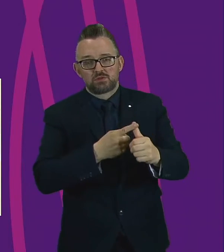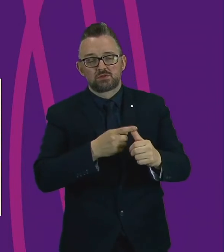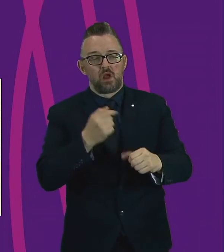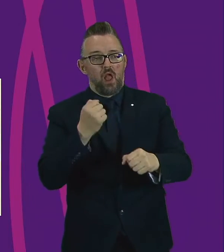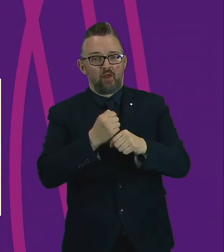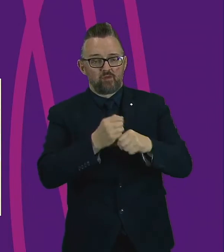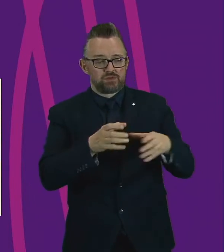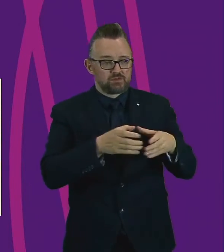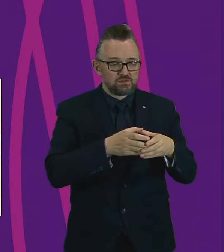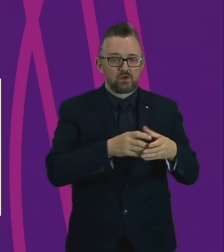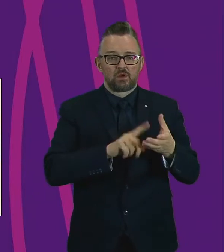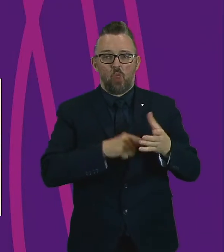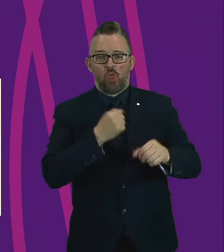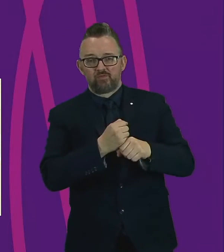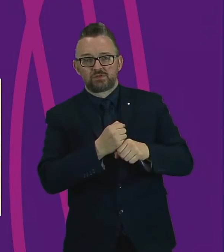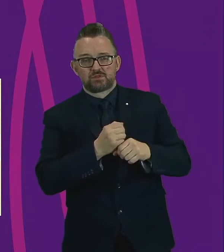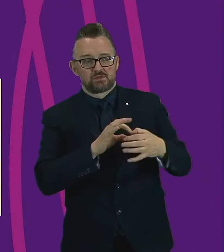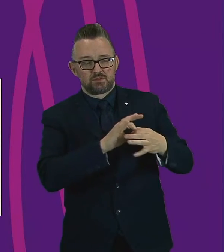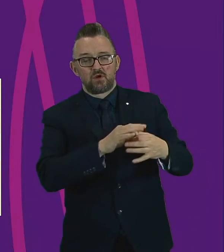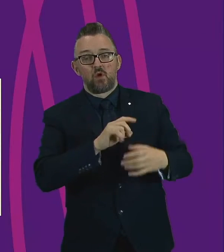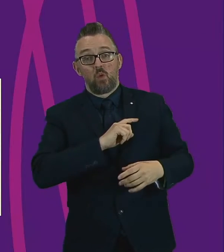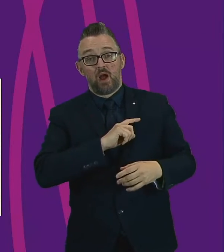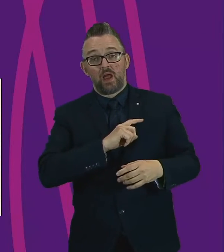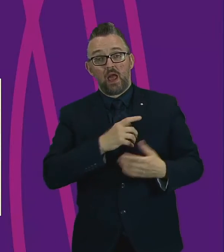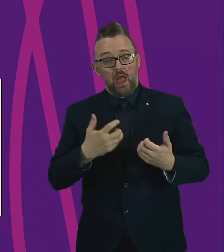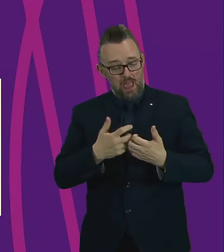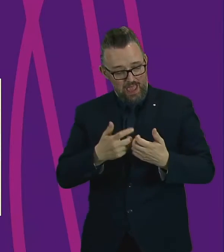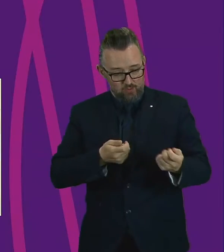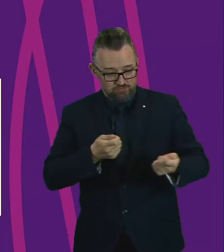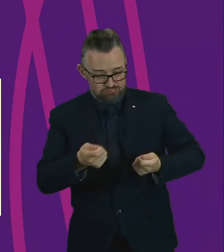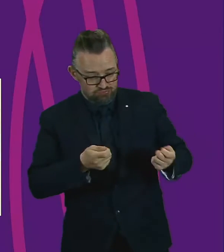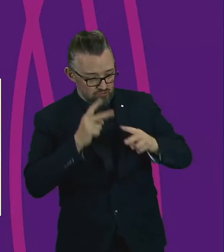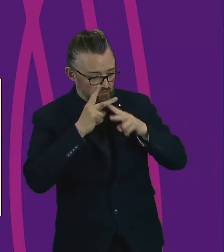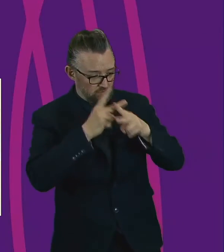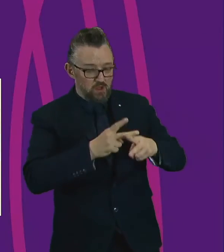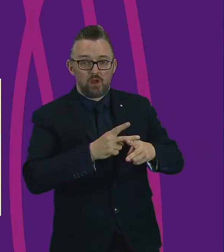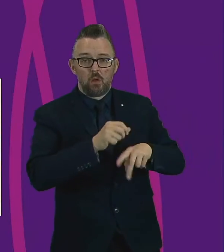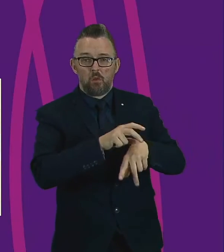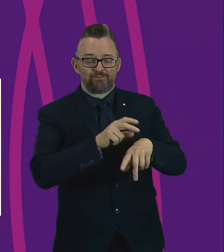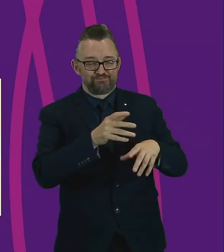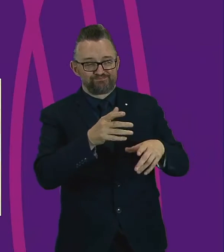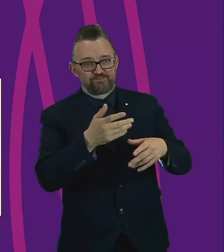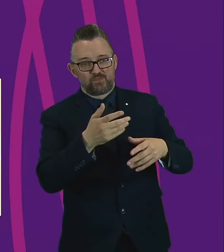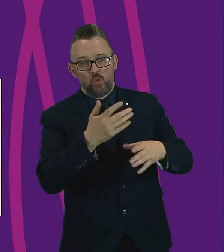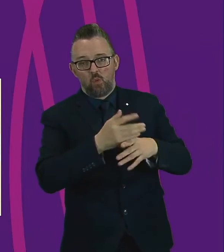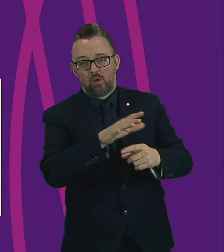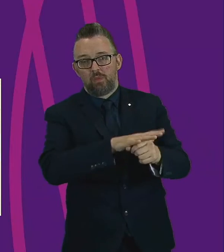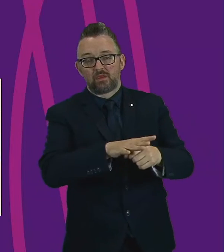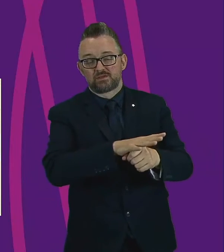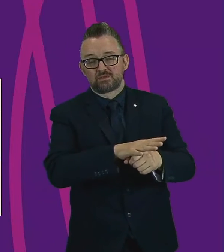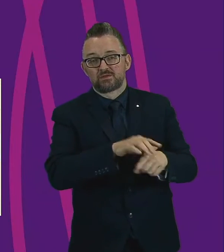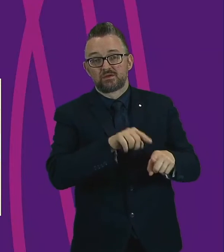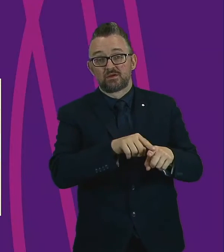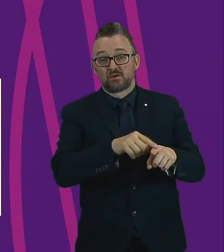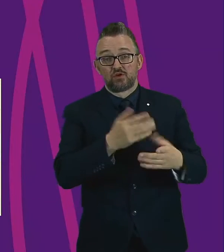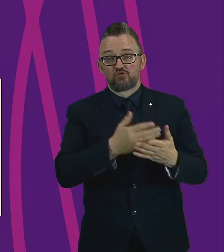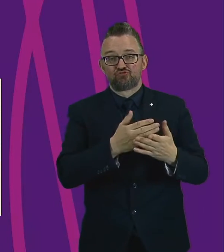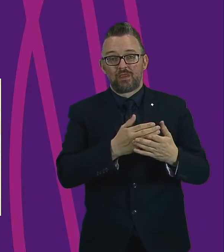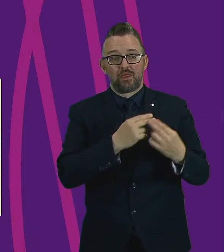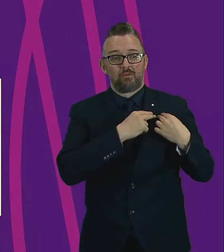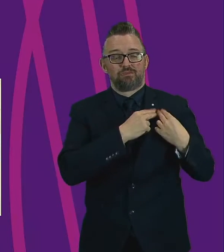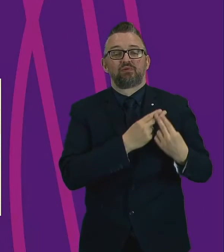and local government, because much of the policing of workplaces during the pandemic has fallen to